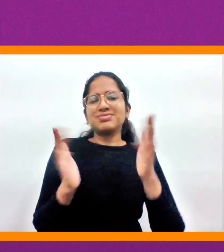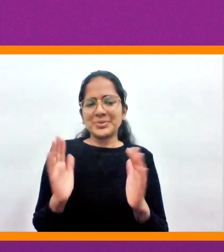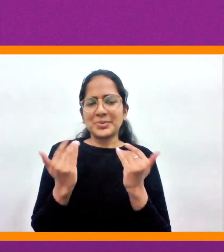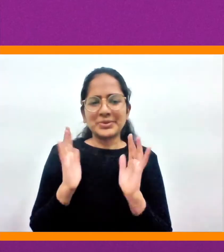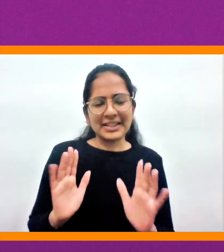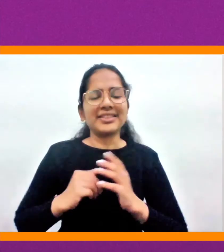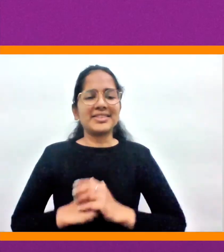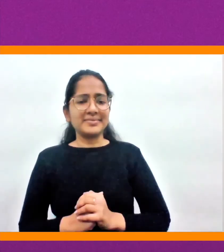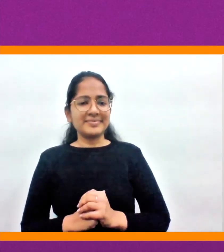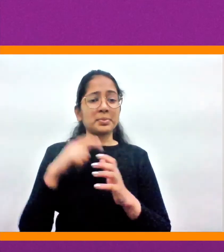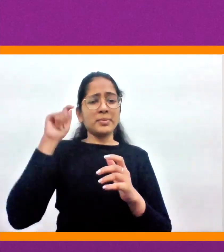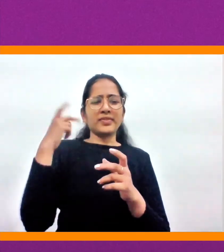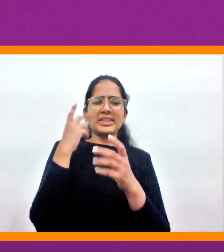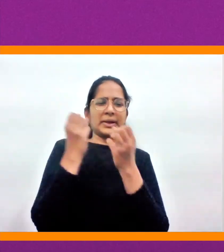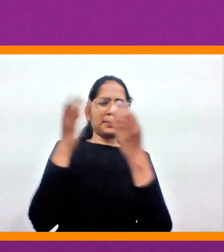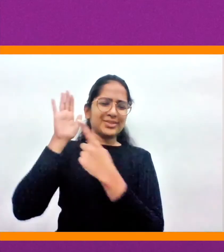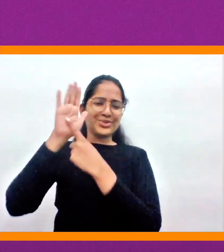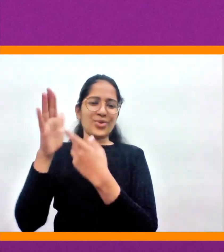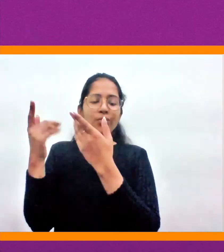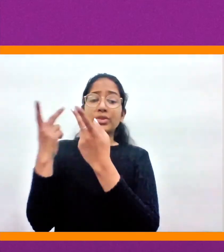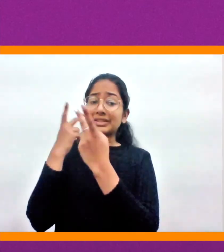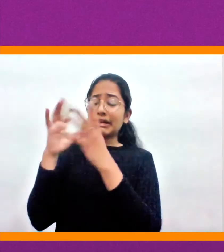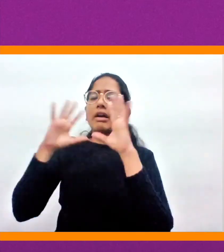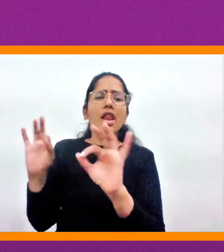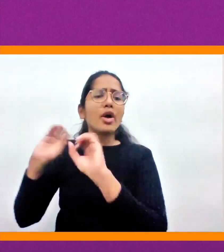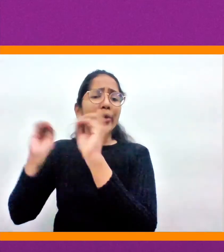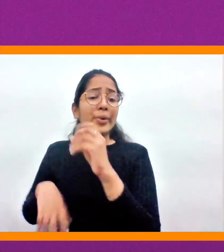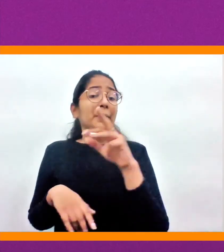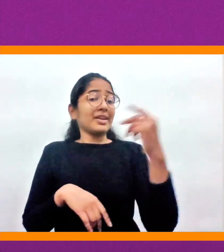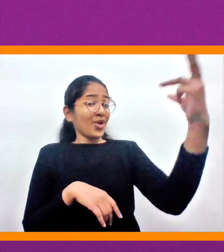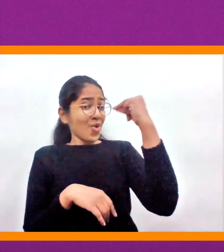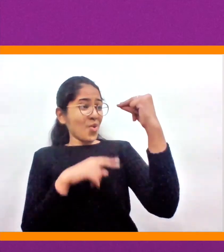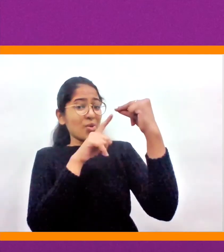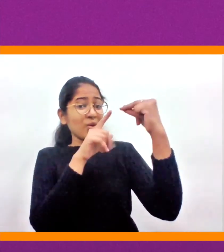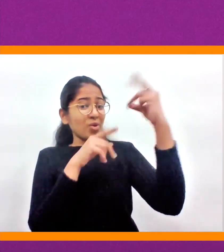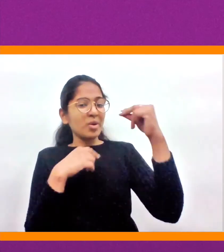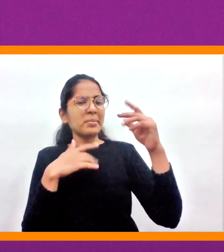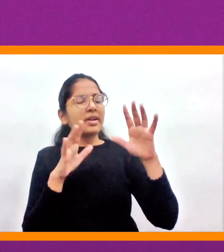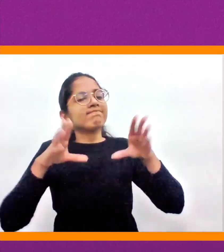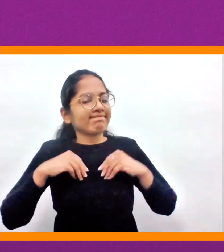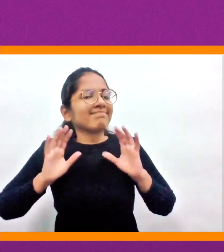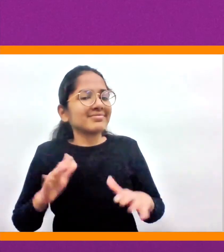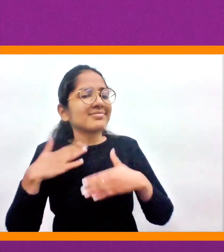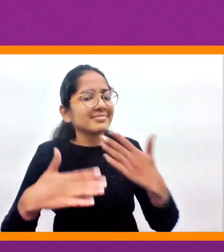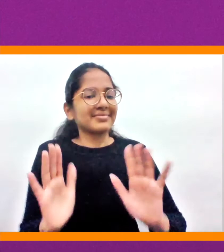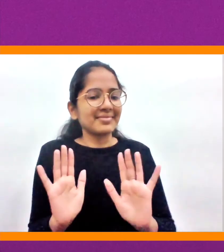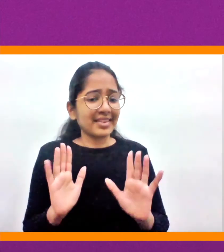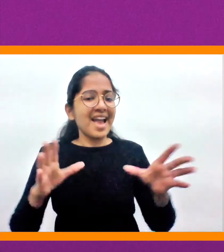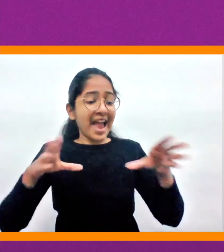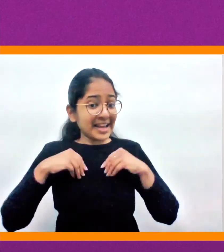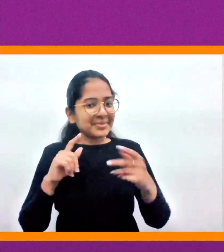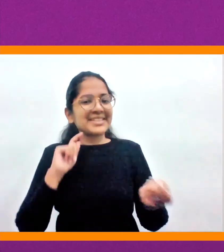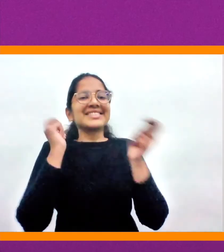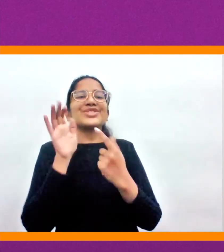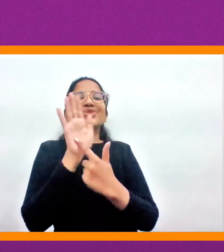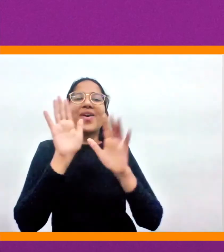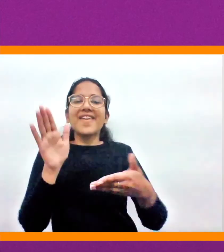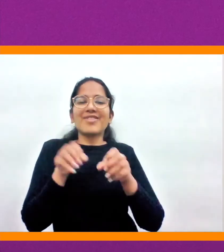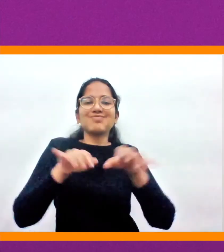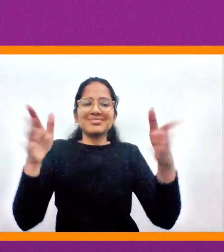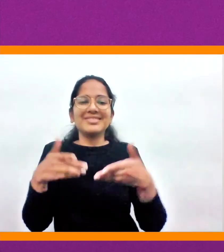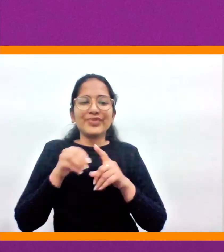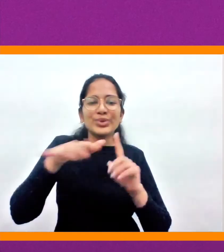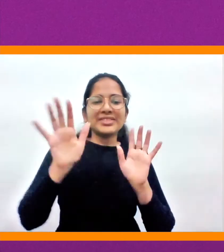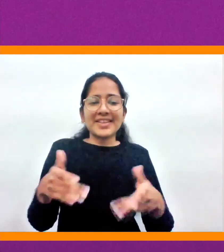as long as we are aware of our power relative to the people we're trying to pursue. Most parents wait to teach their children about